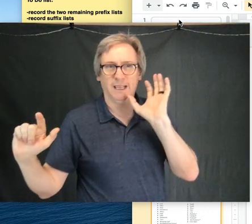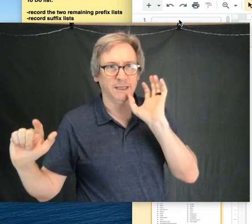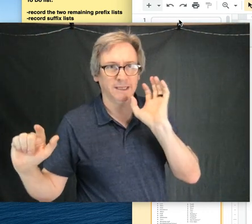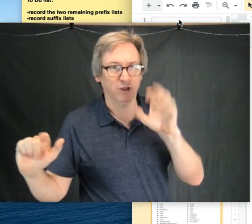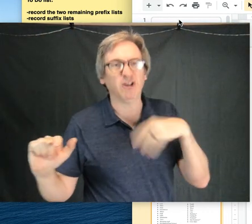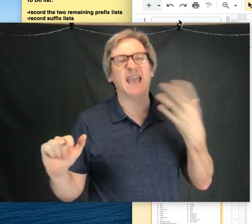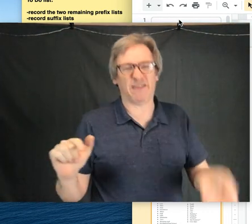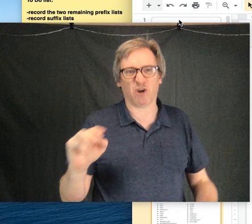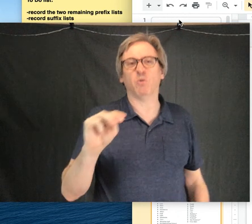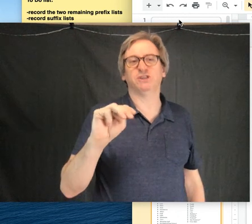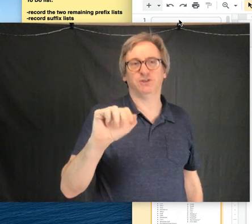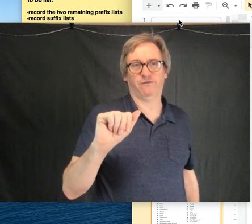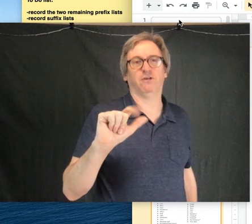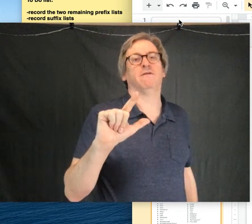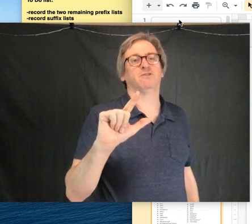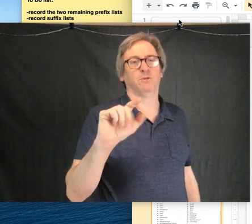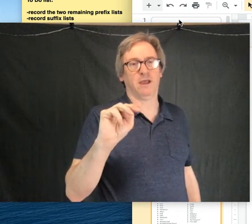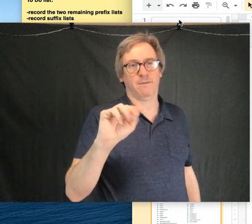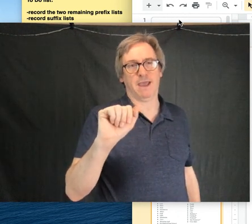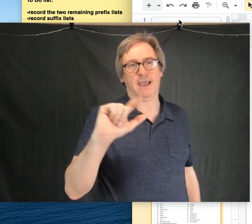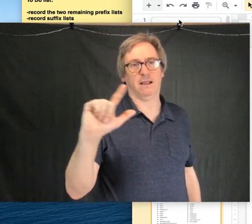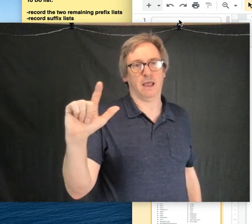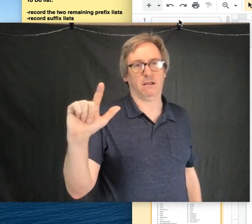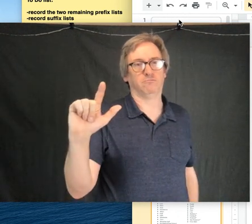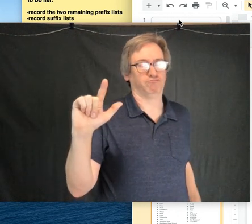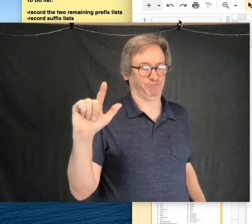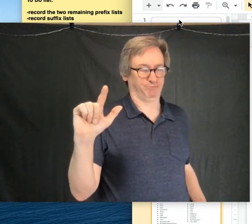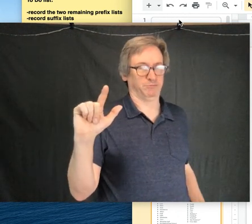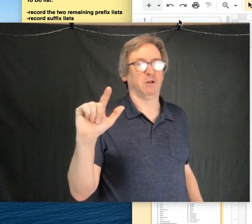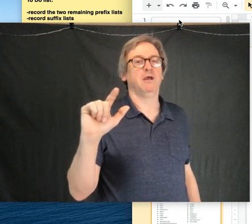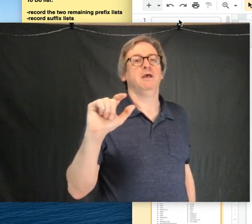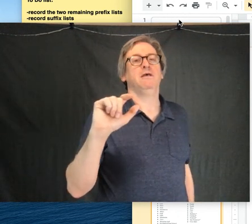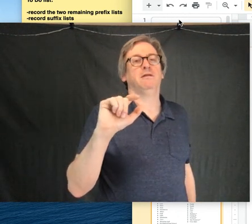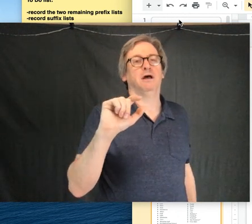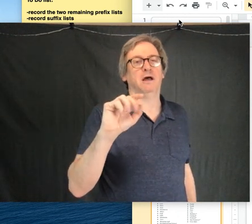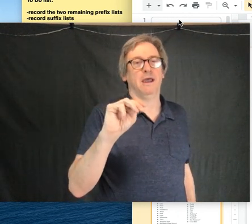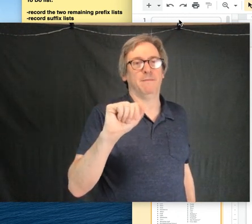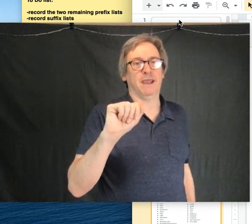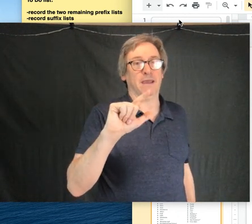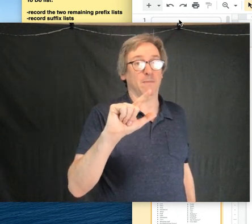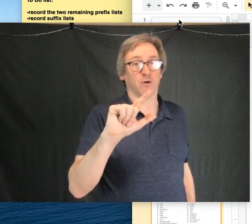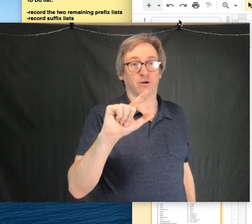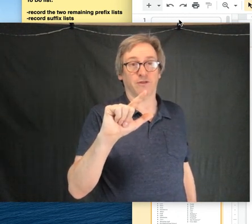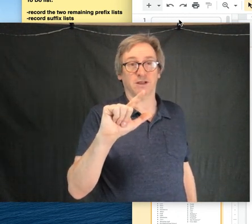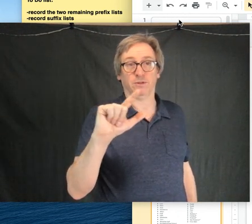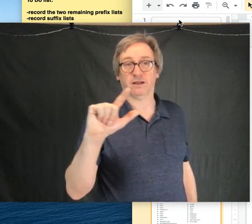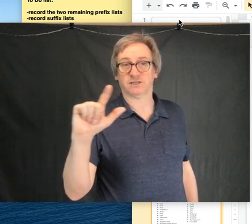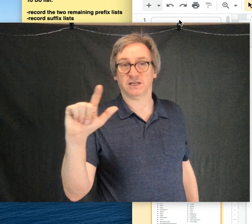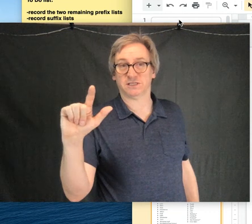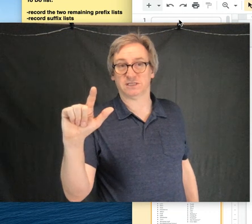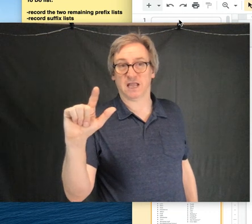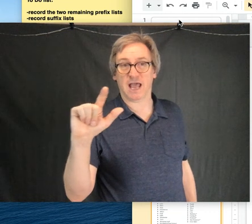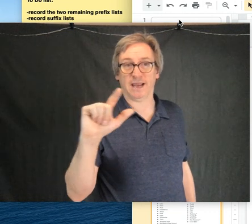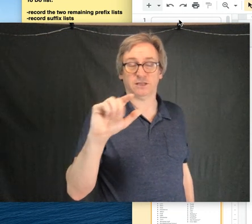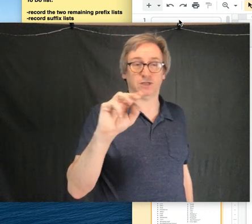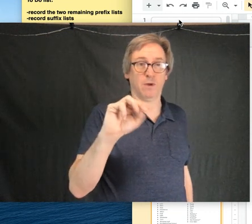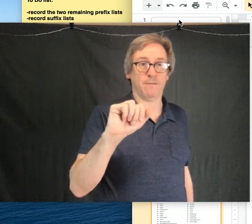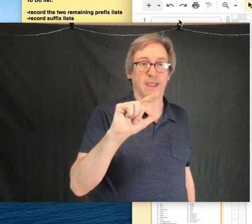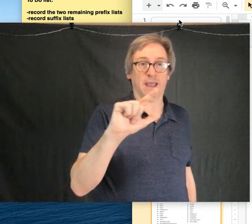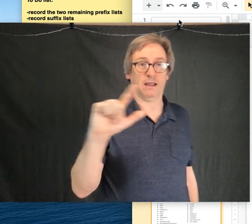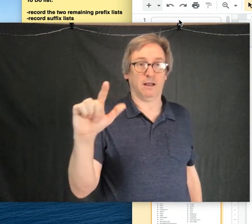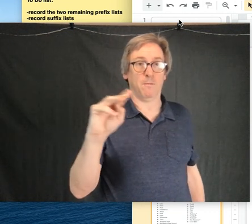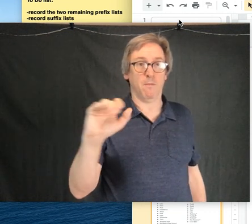worry, you'll get there once you feel comfortable. M-A-L-L. M-A, and remember, the double letters kind of slide,